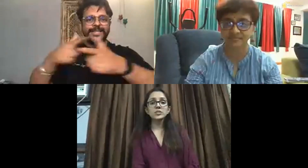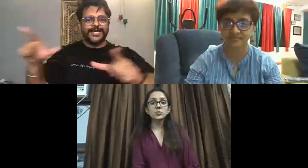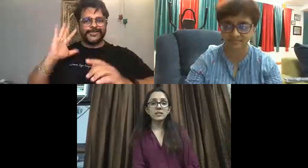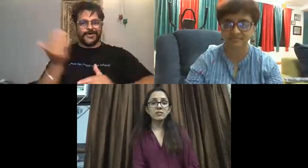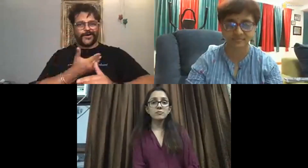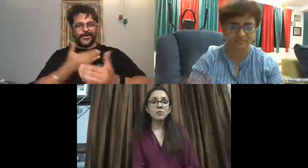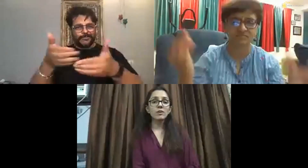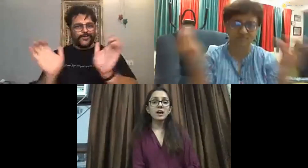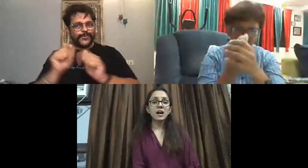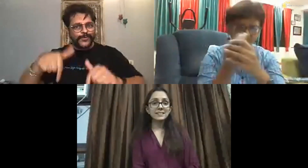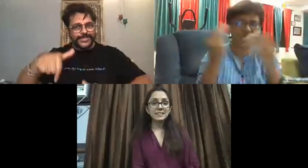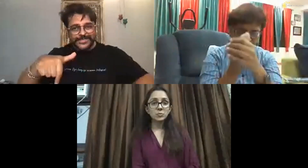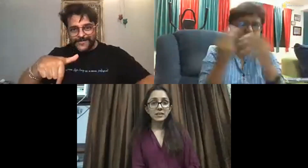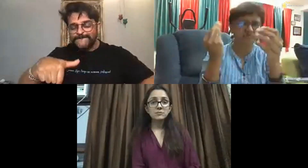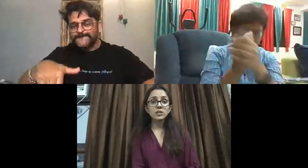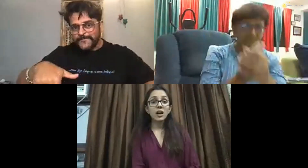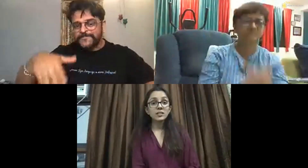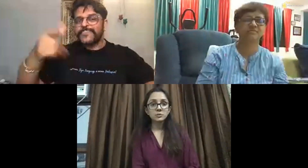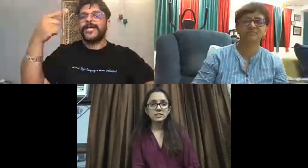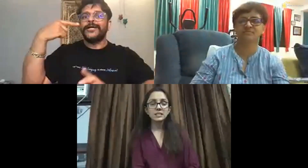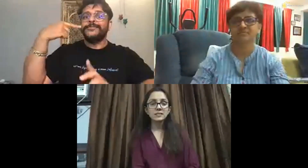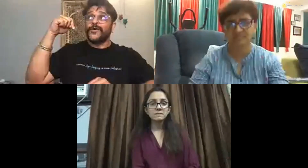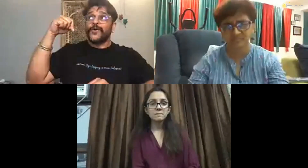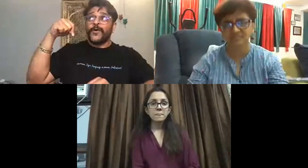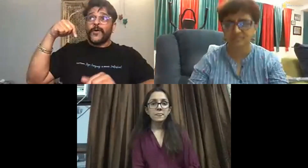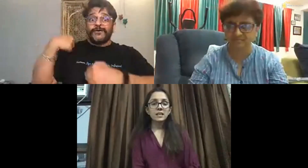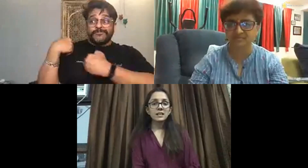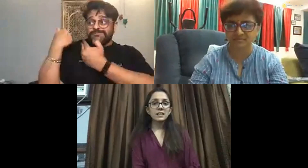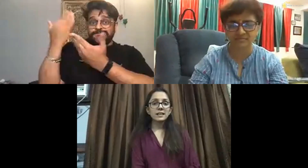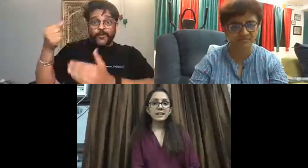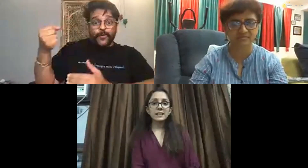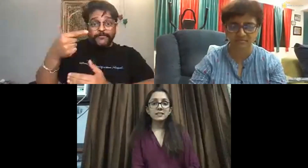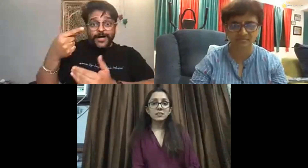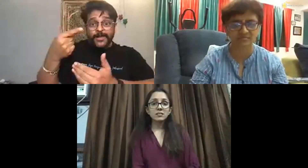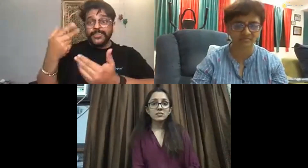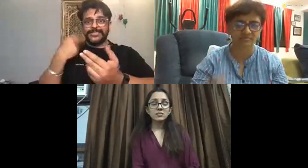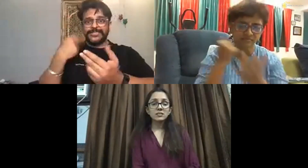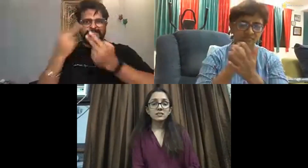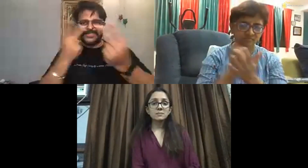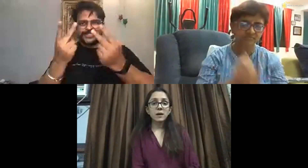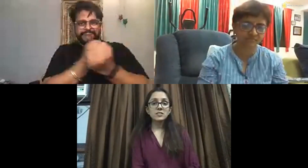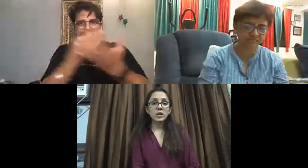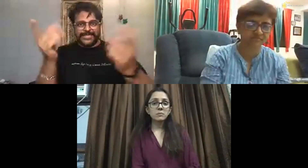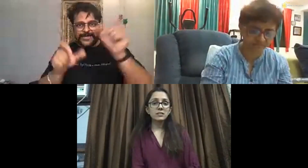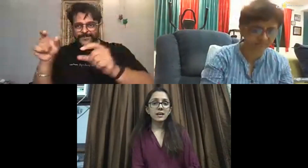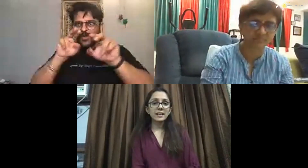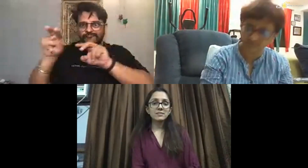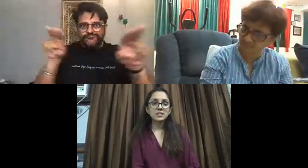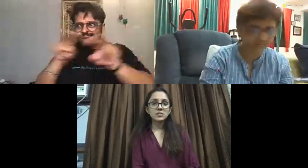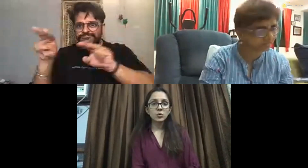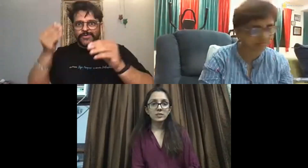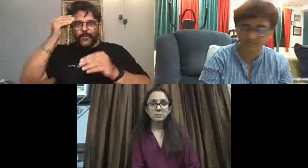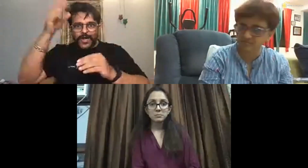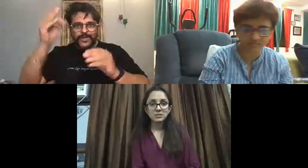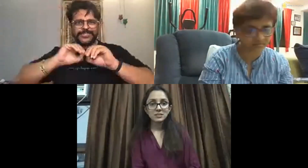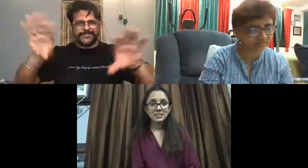advocate together for ISL awareness for our community. And this past 1 month, I have seen